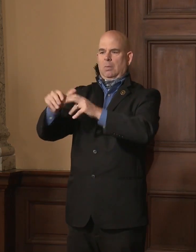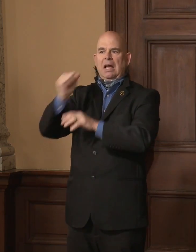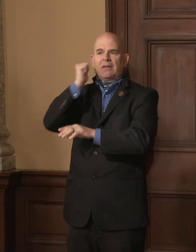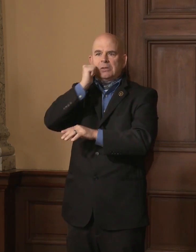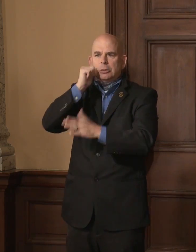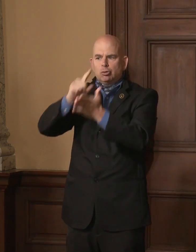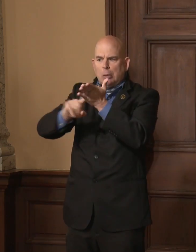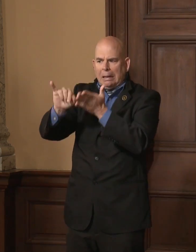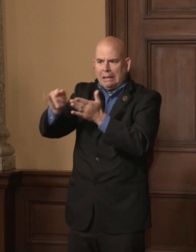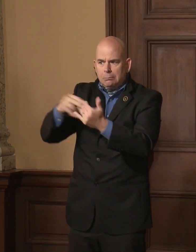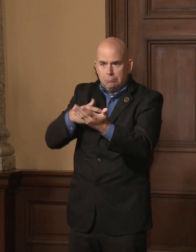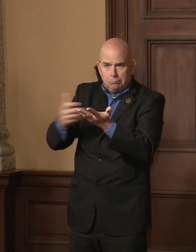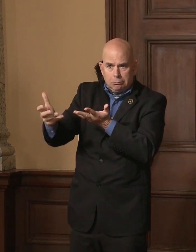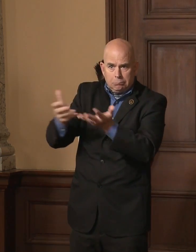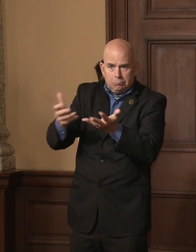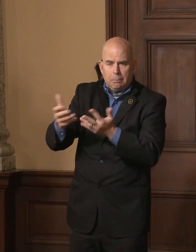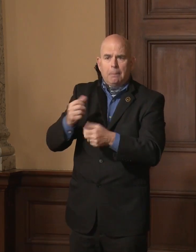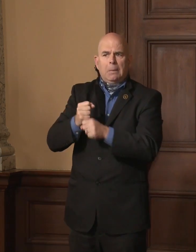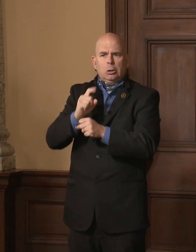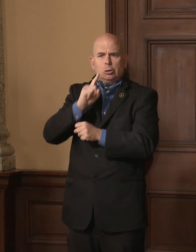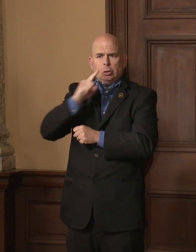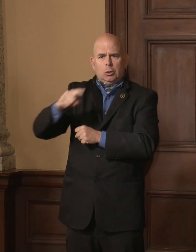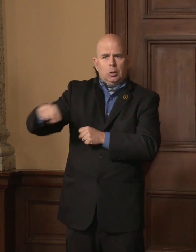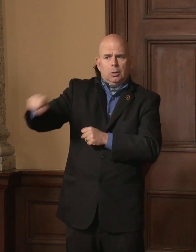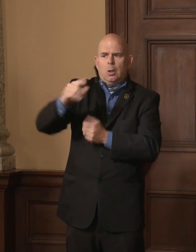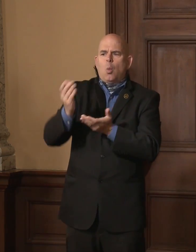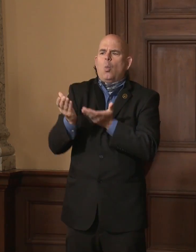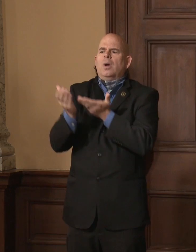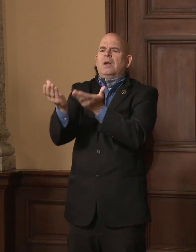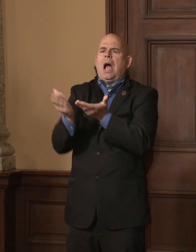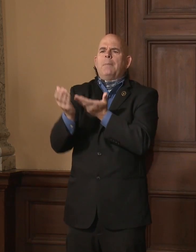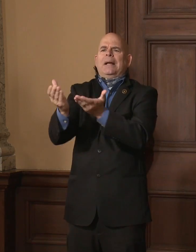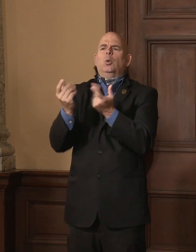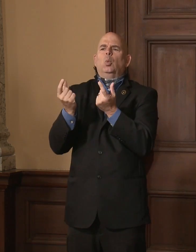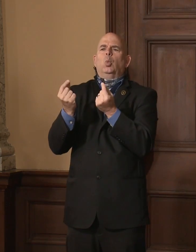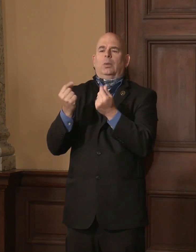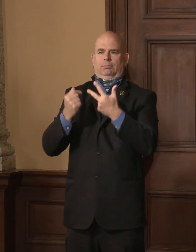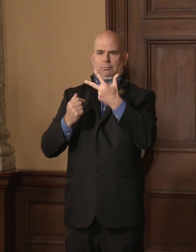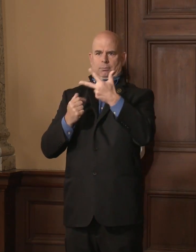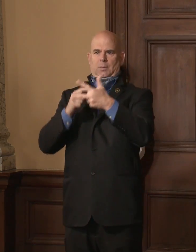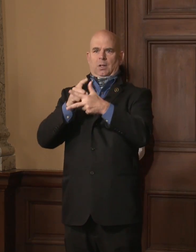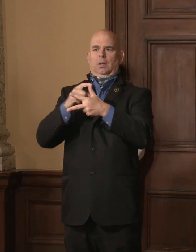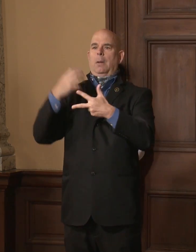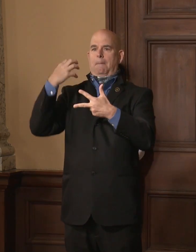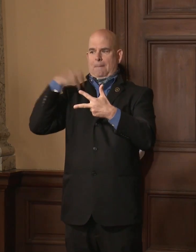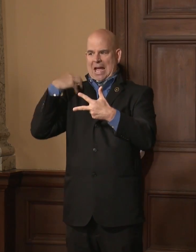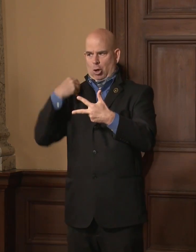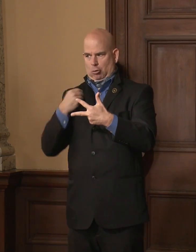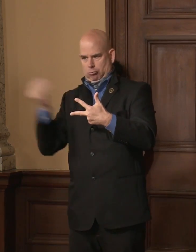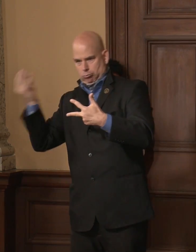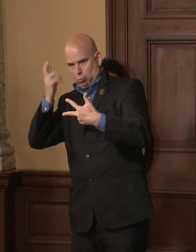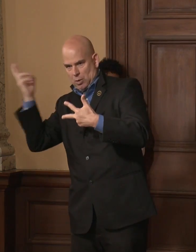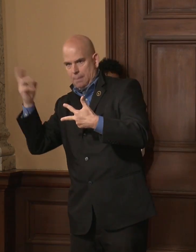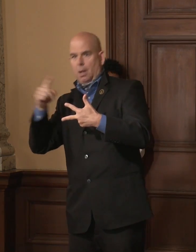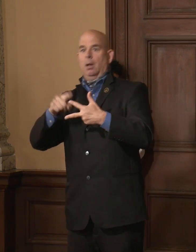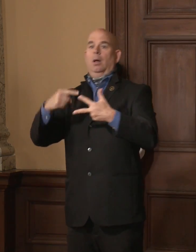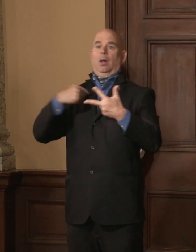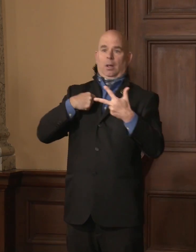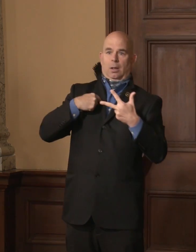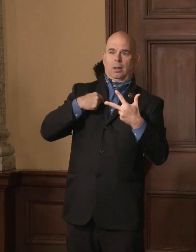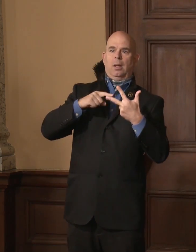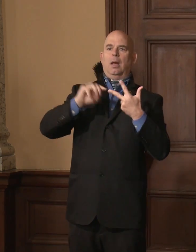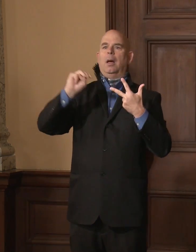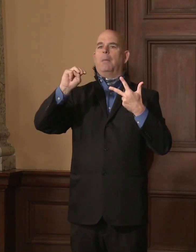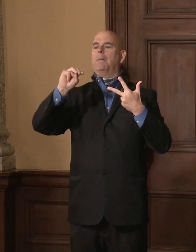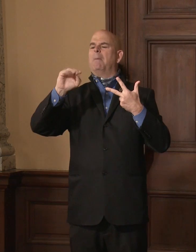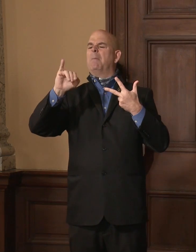making recommendations to Ms. Edwards, me, and the mayor about next steps for the agency. But we are 100% committed to making sure